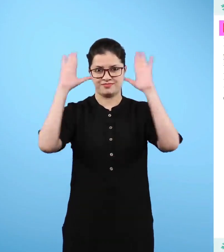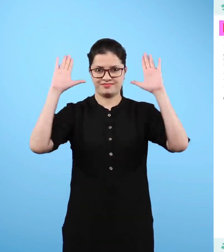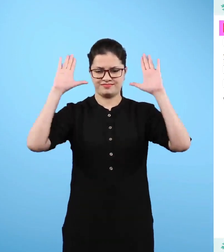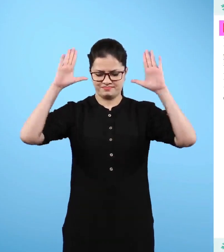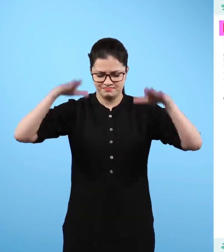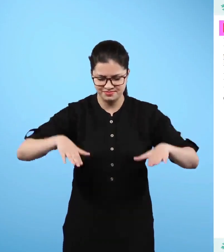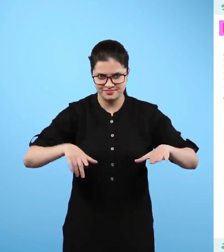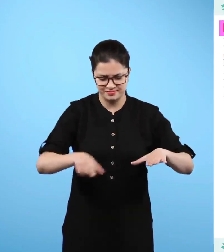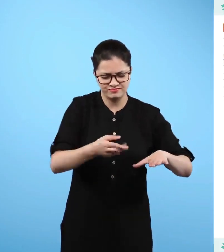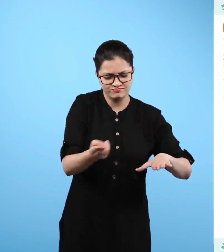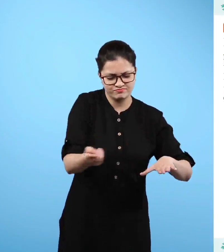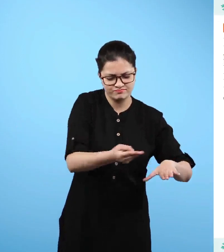Floor maps.